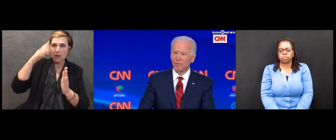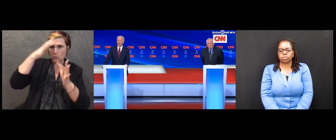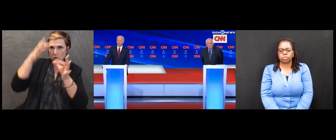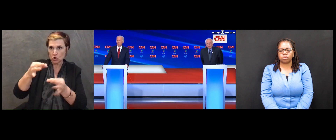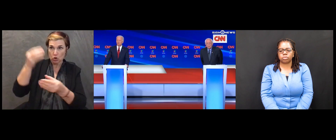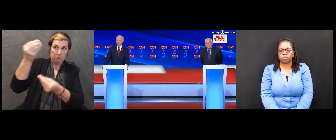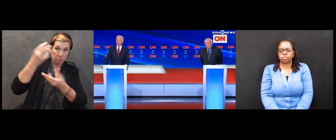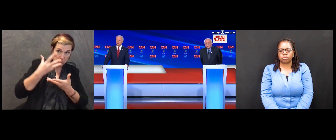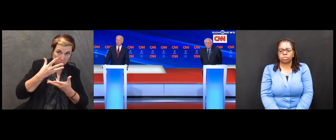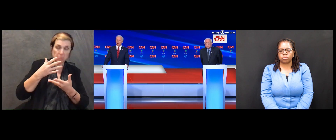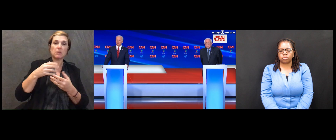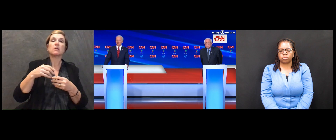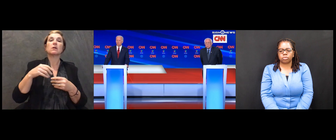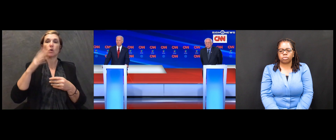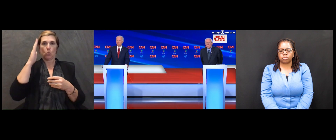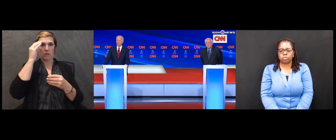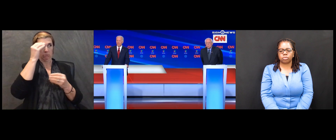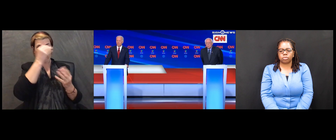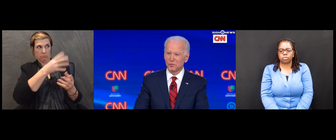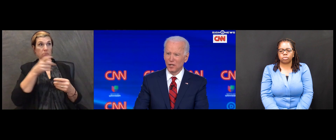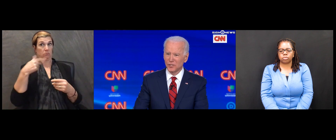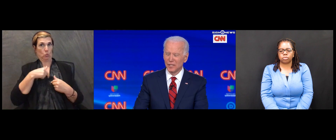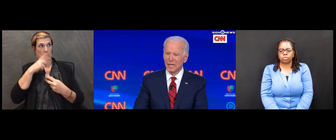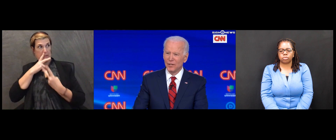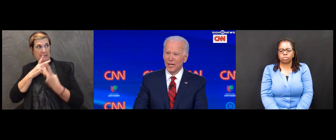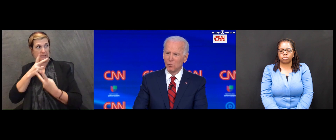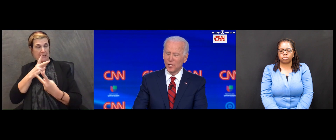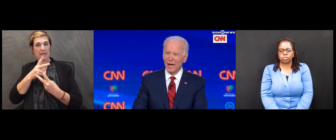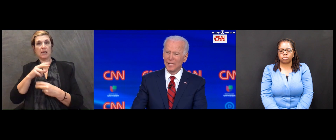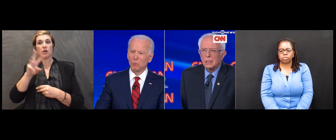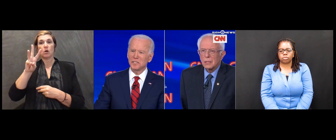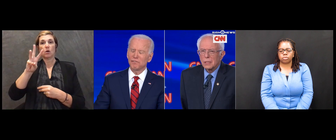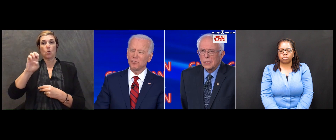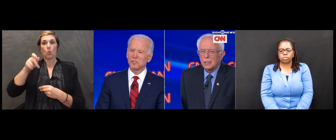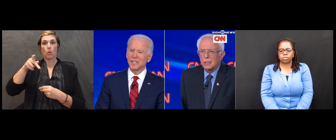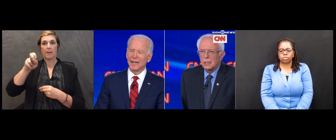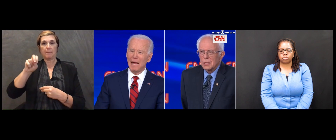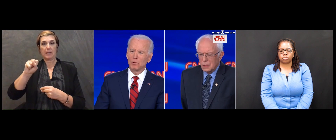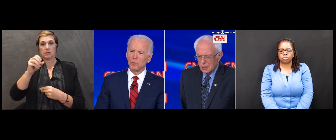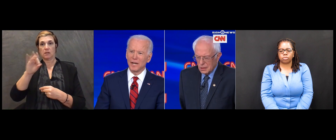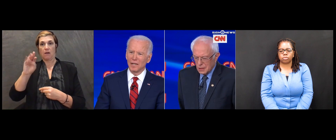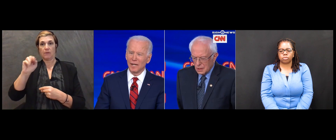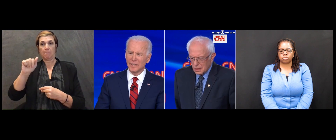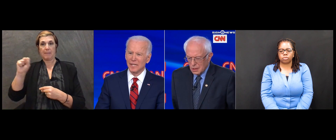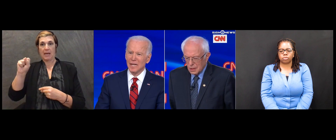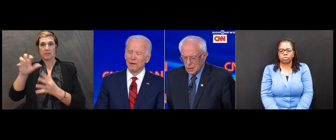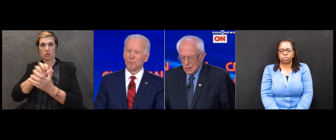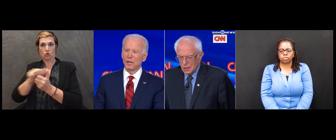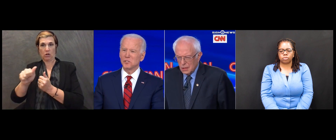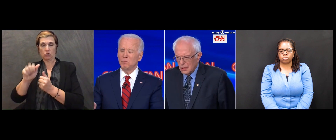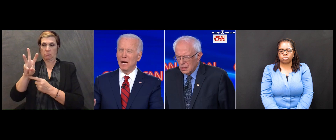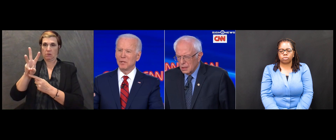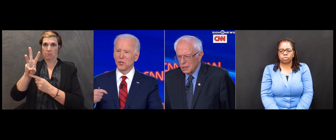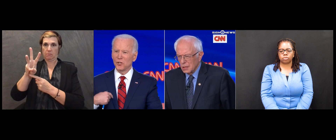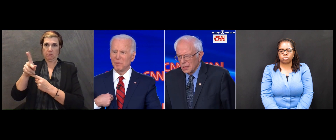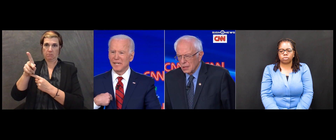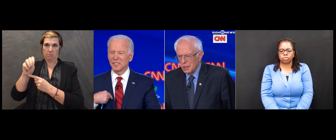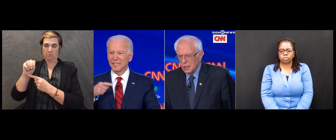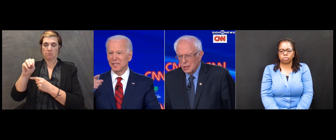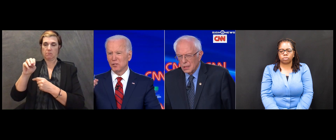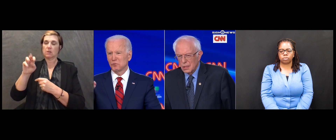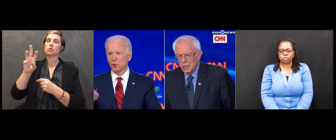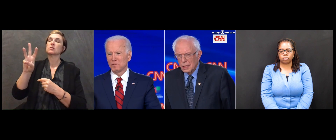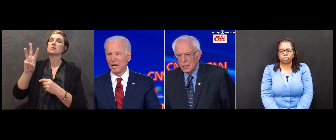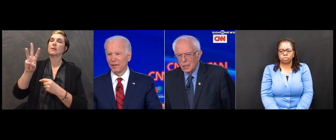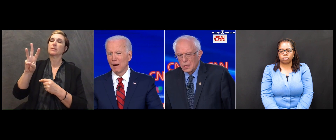whether or not they were, in fact, producing nuclear weapons or weapons of mass destruction. They were not. And what's the first thing that happened when we got elected? President Obama turned to me and